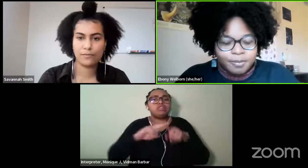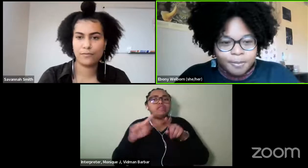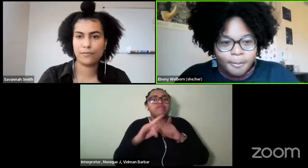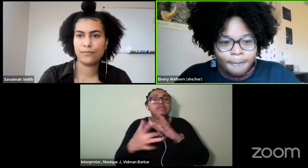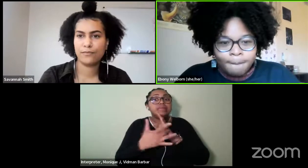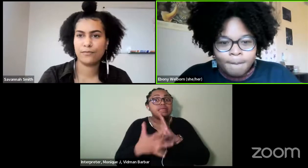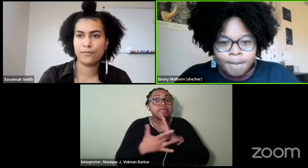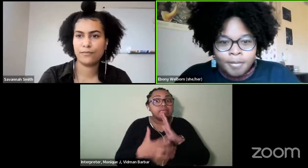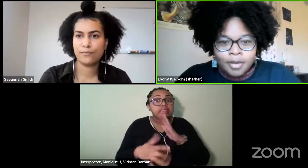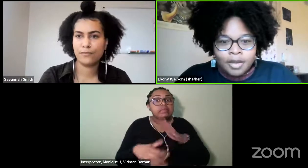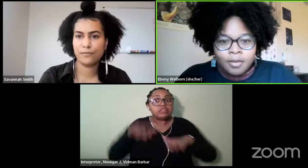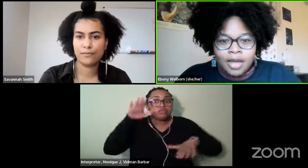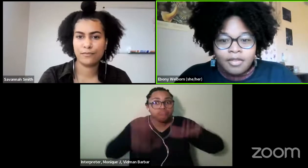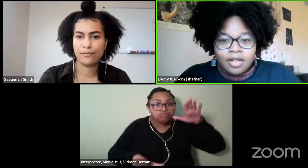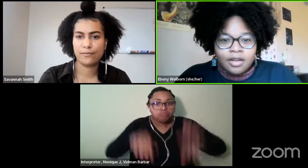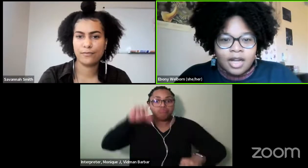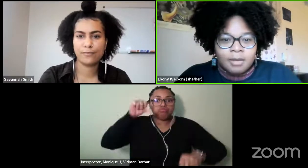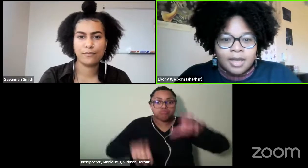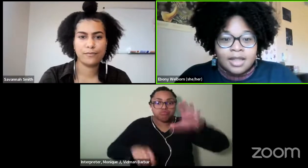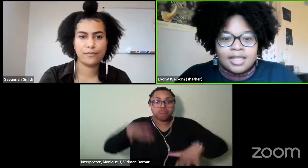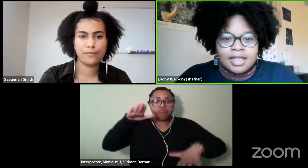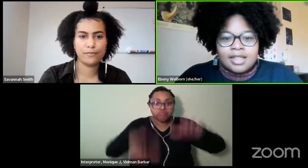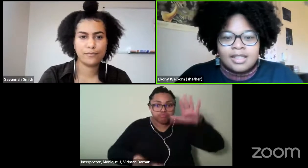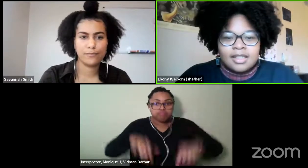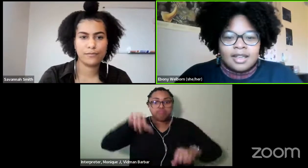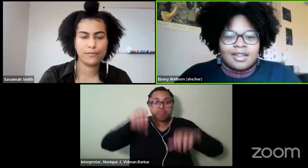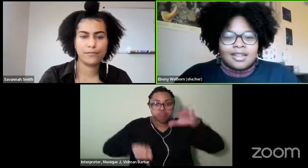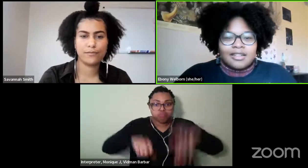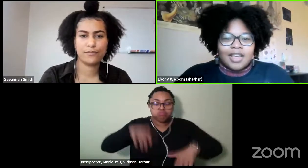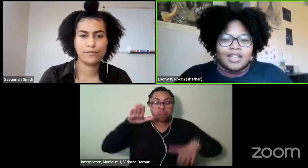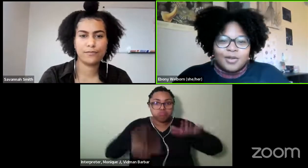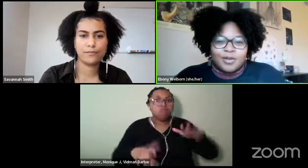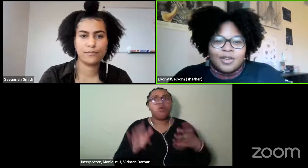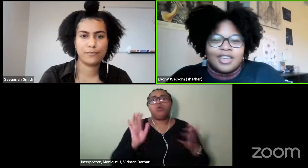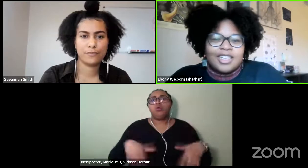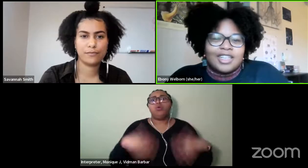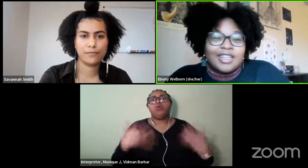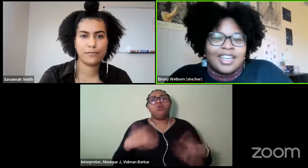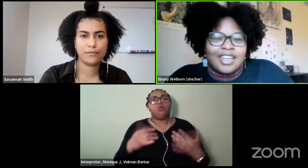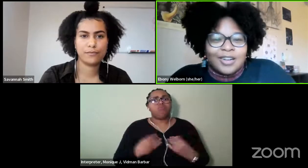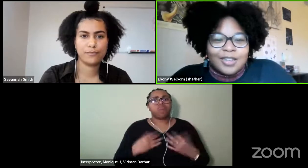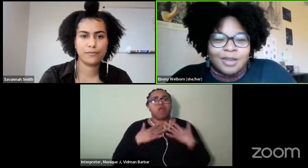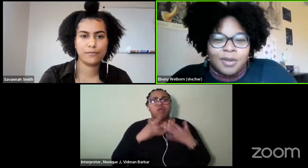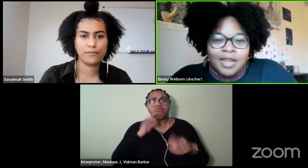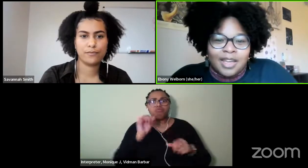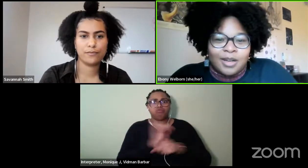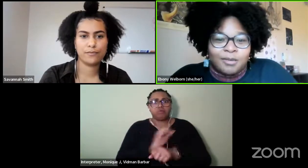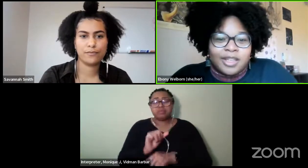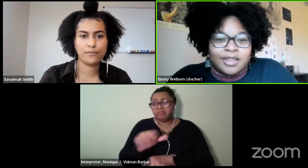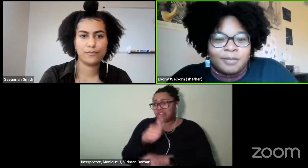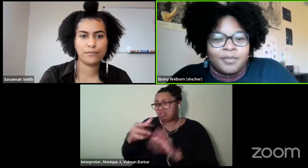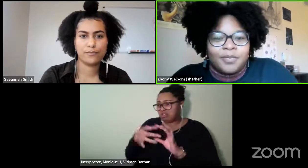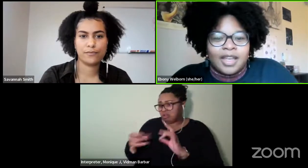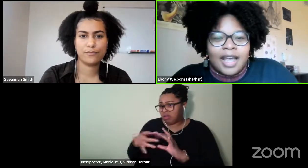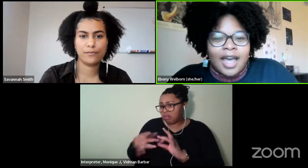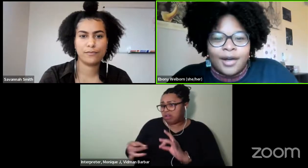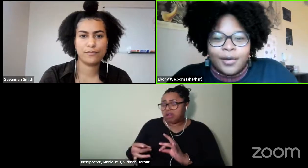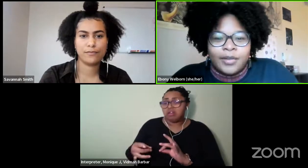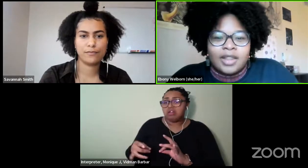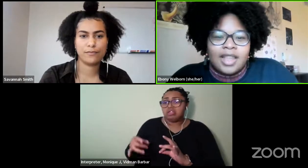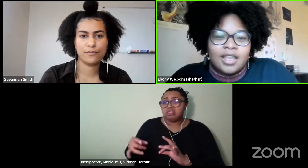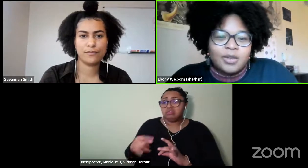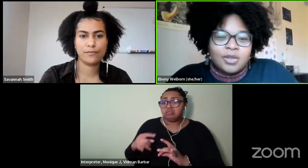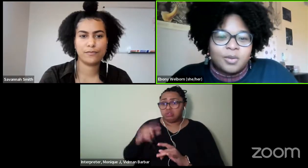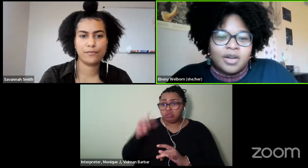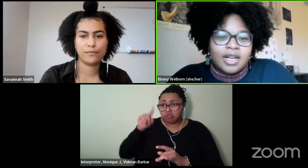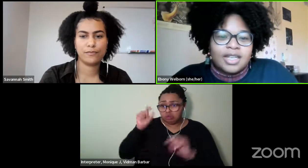inspiring. We have another comment that says, love that you could clearly hear the beat and rhythm and